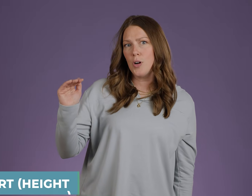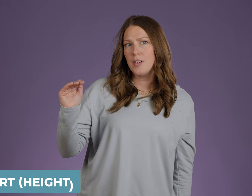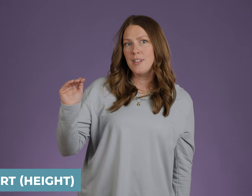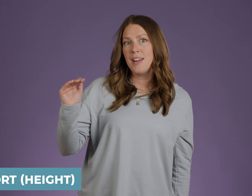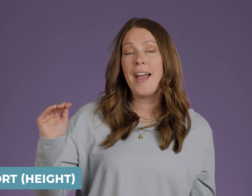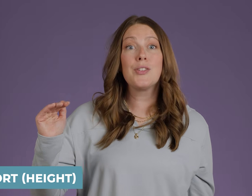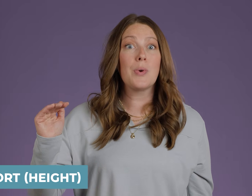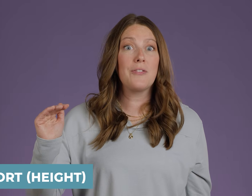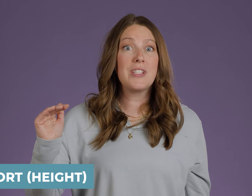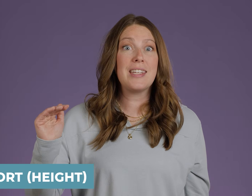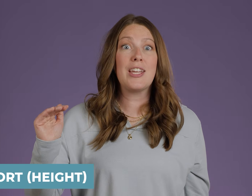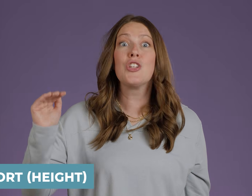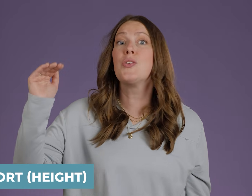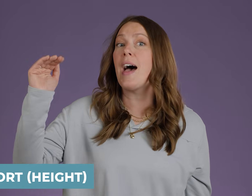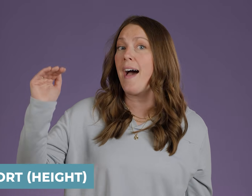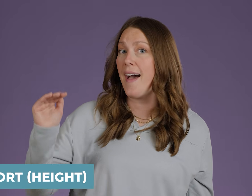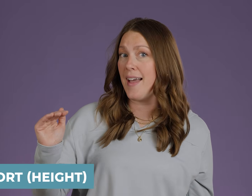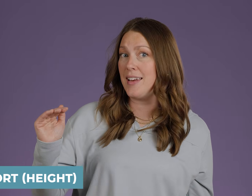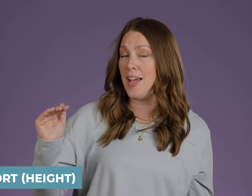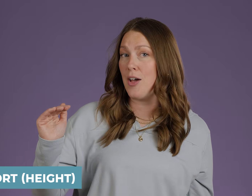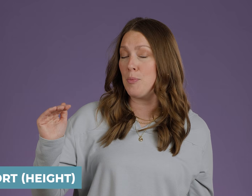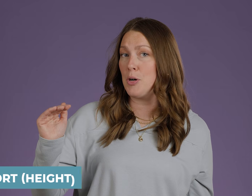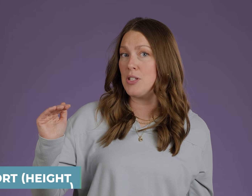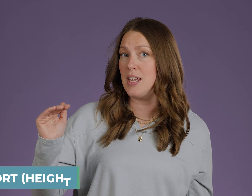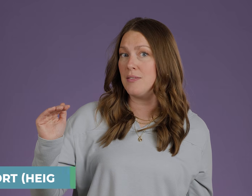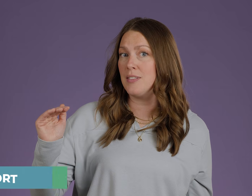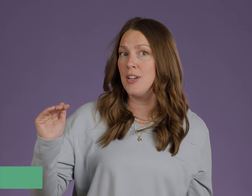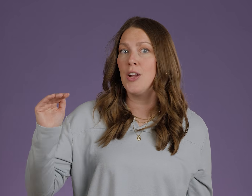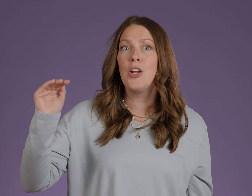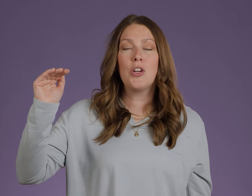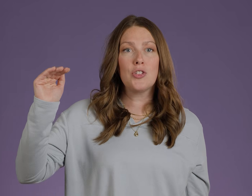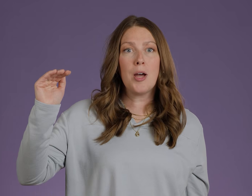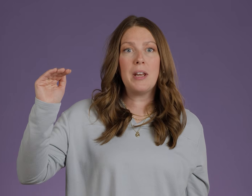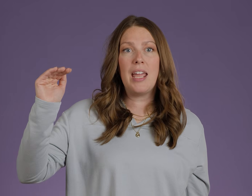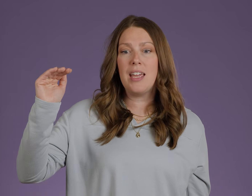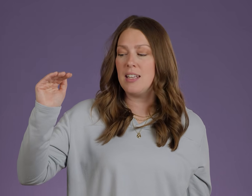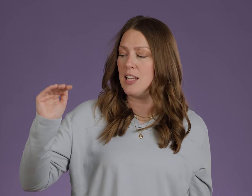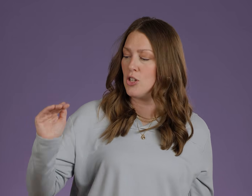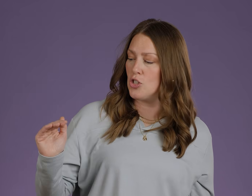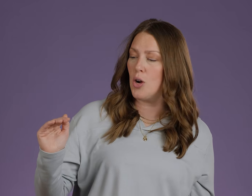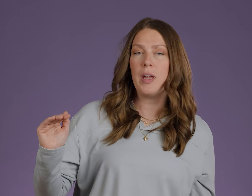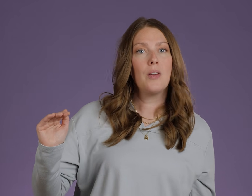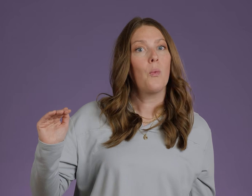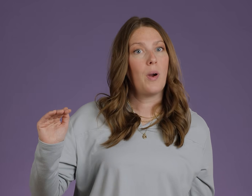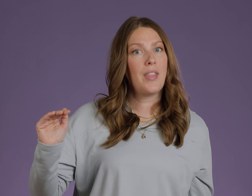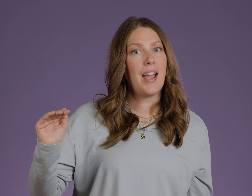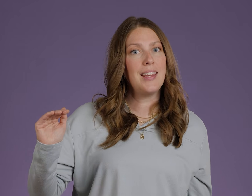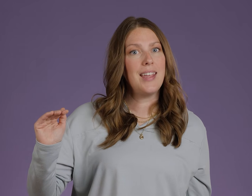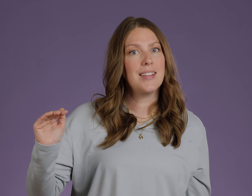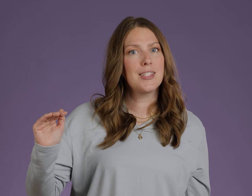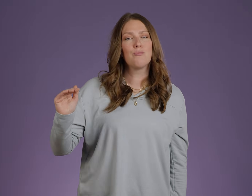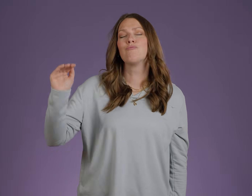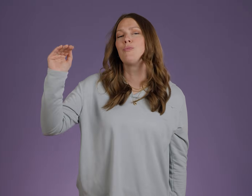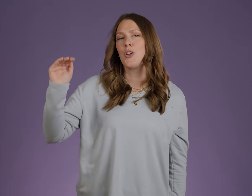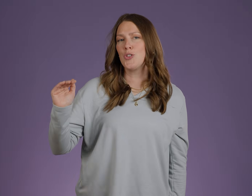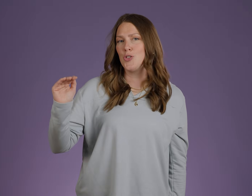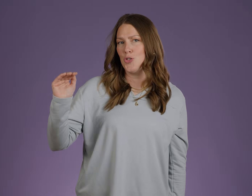Short as referencing to the height of a person. Your dominant hand is showing where the height is.